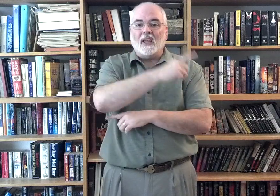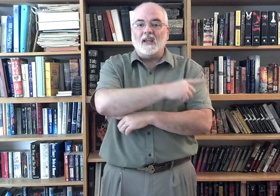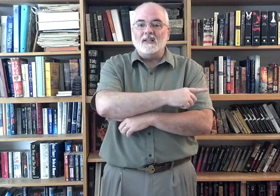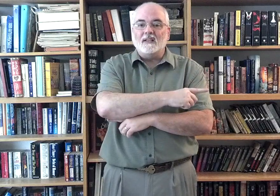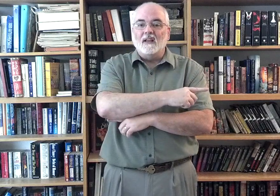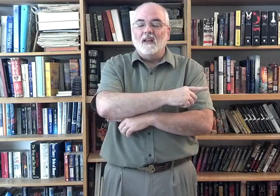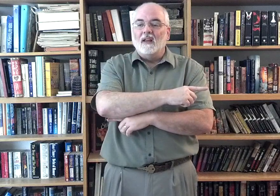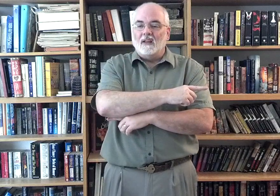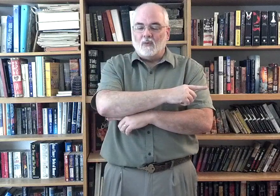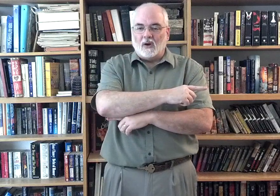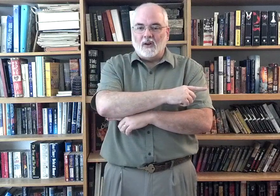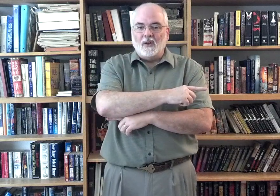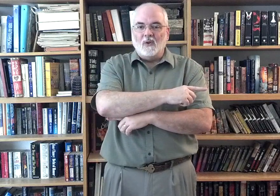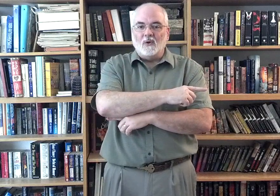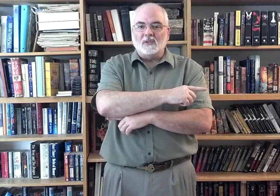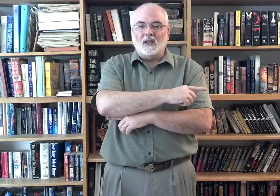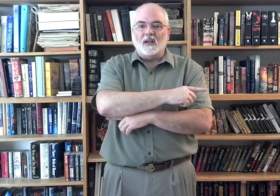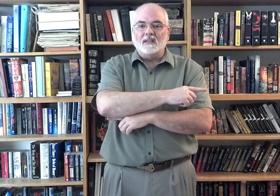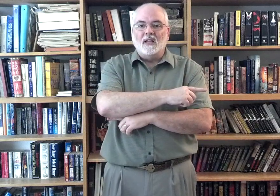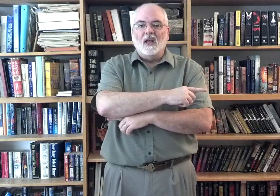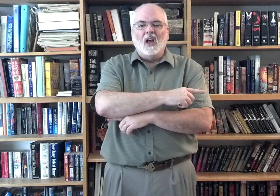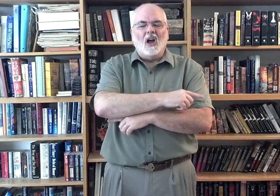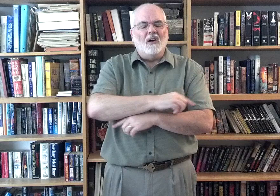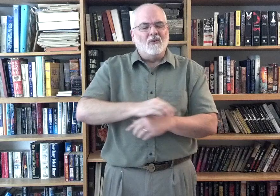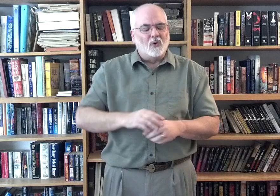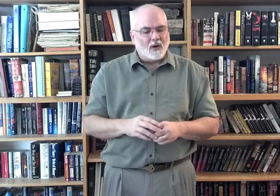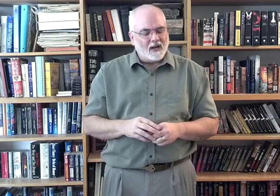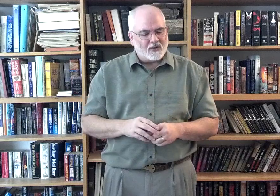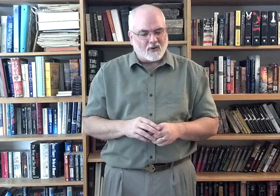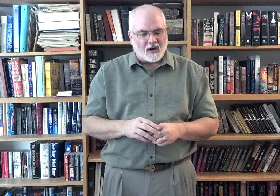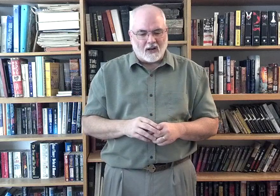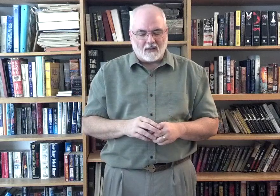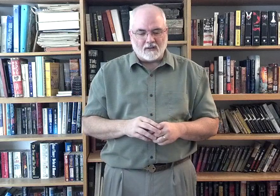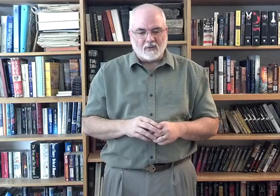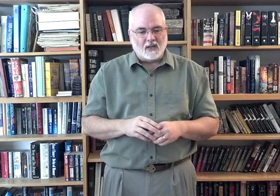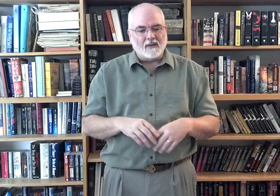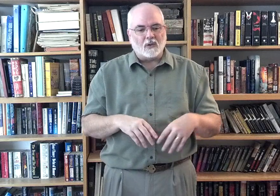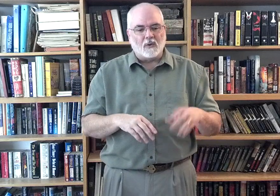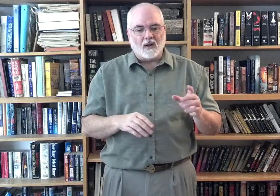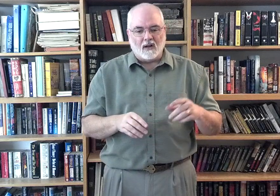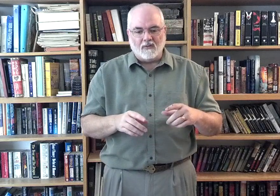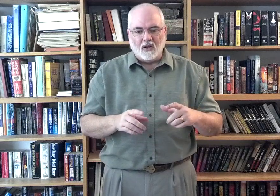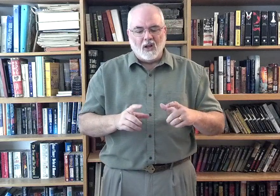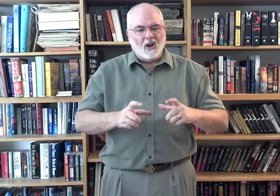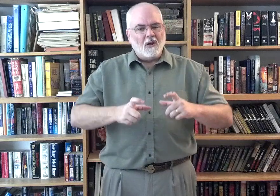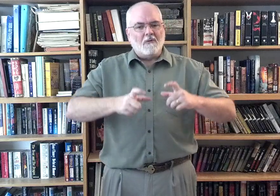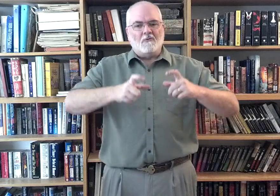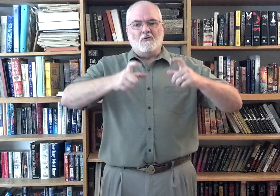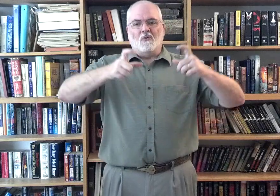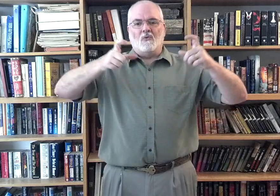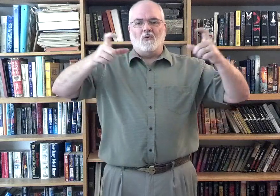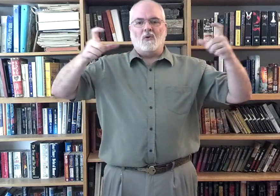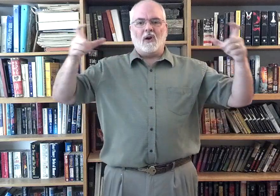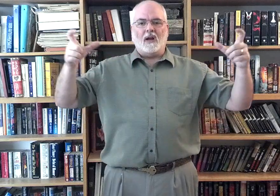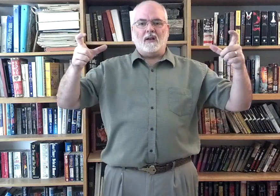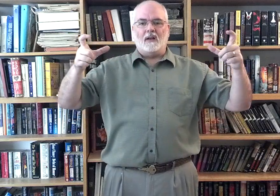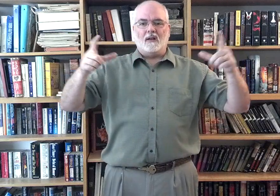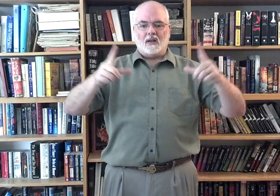days, we already know those signs, of great trial. You leave out the word of. Great.